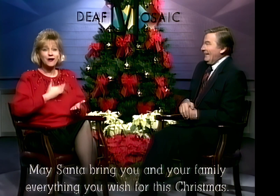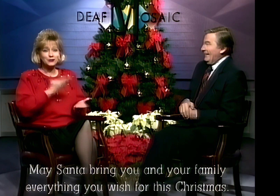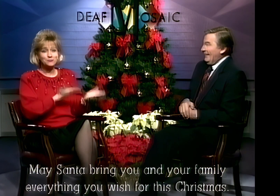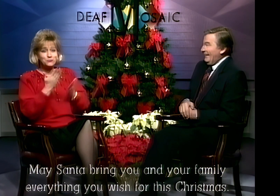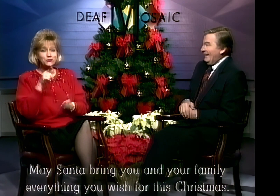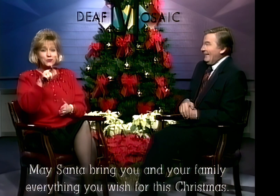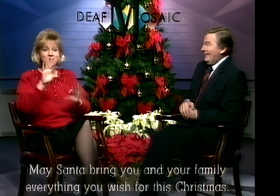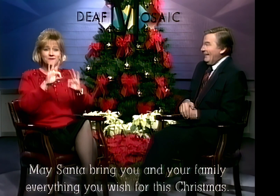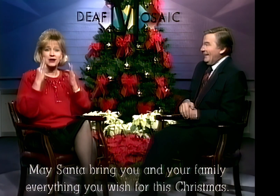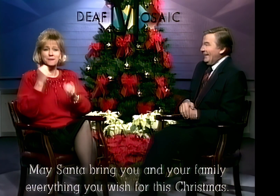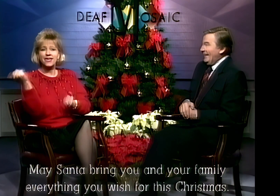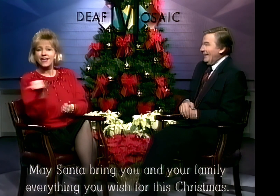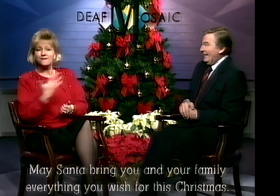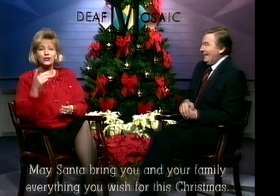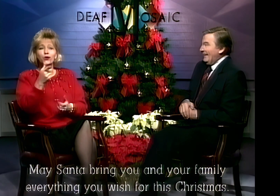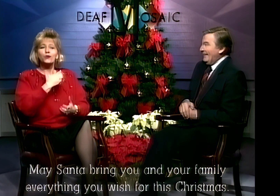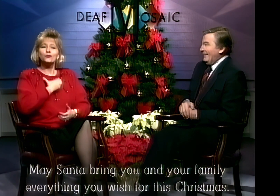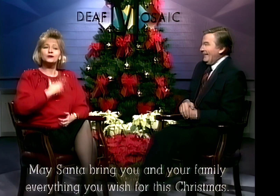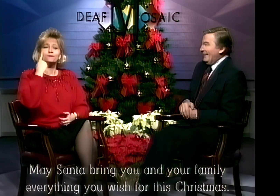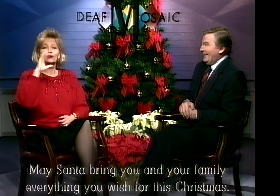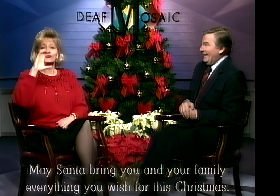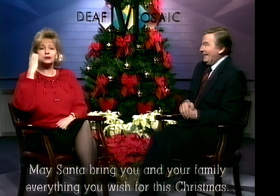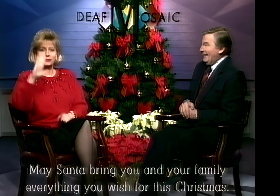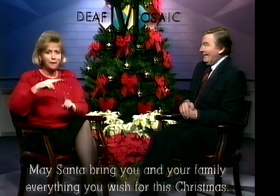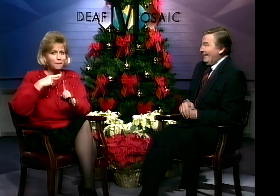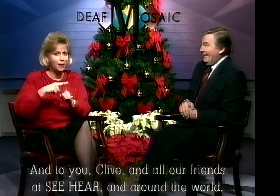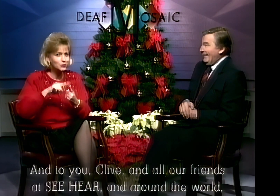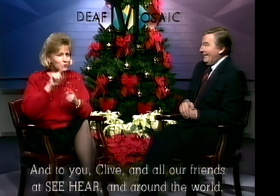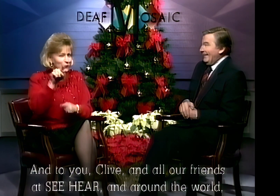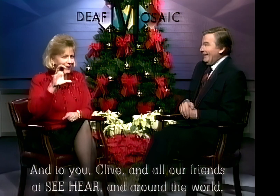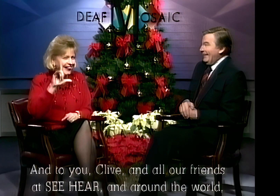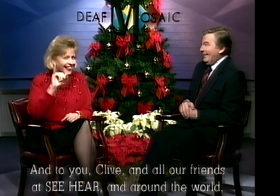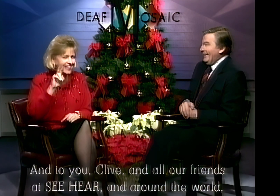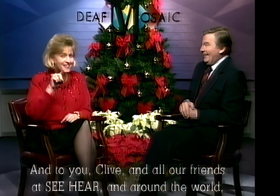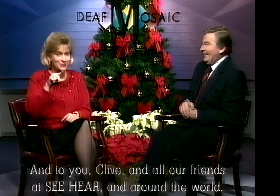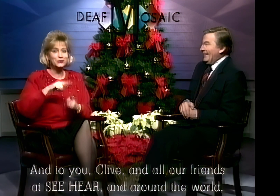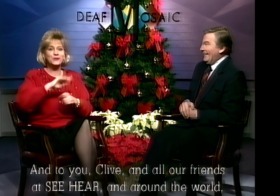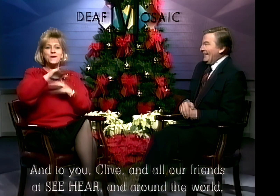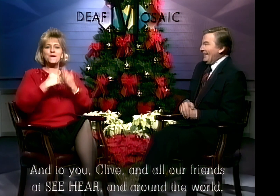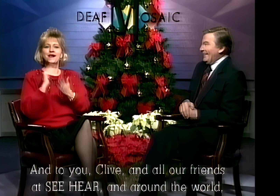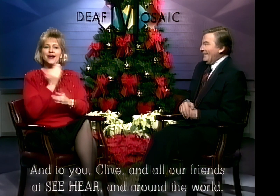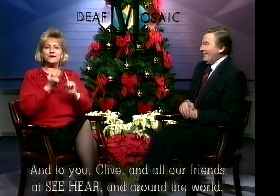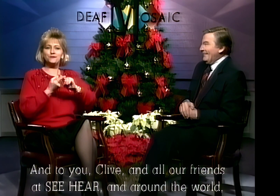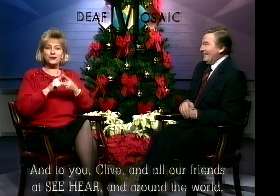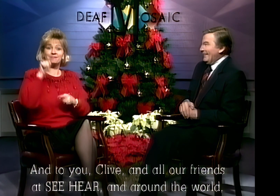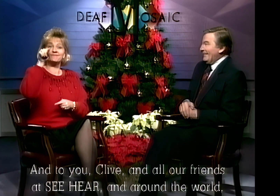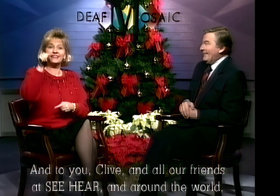Santa bring you and your family everything you wish for this Christmas. And to you, Clive, and to all of our friends at